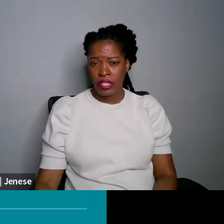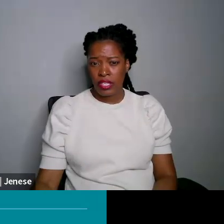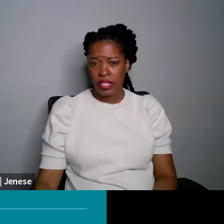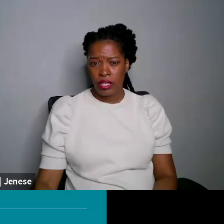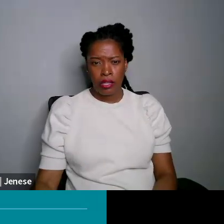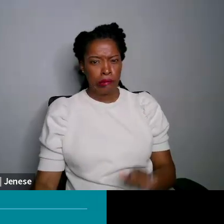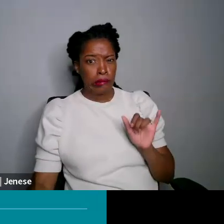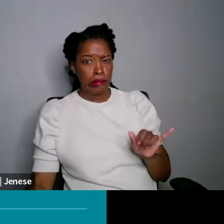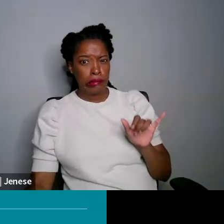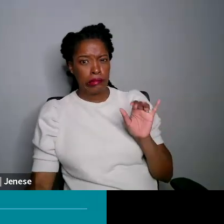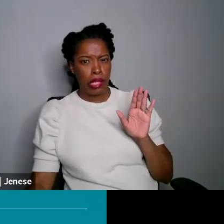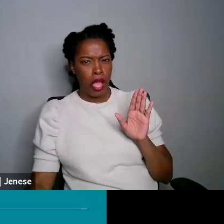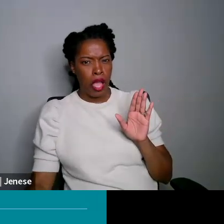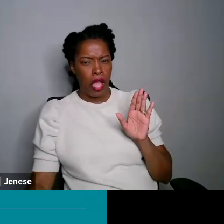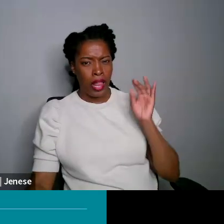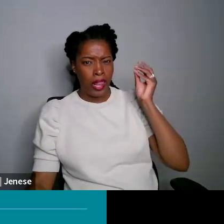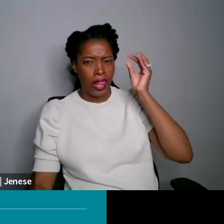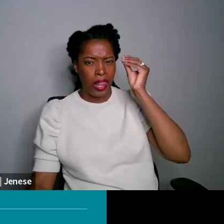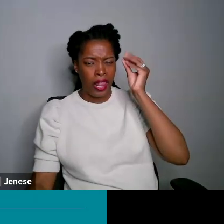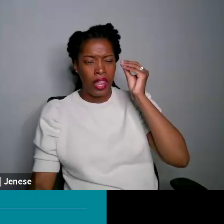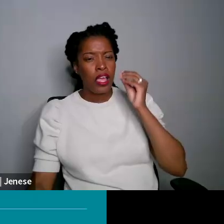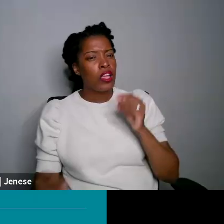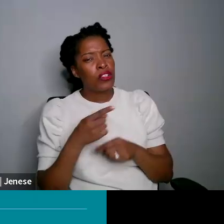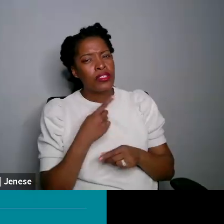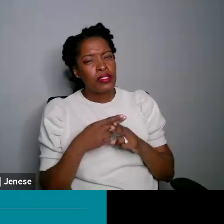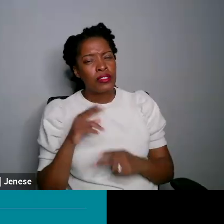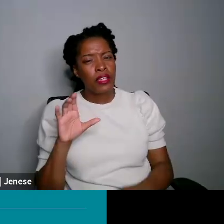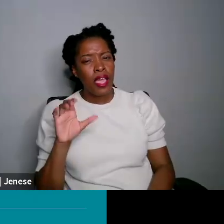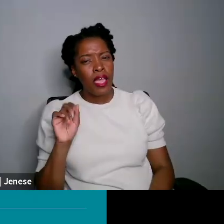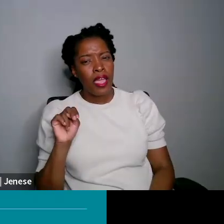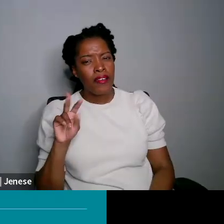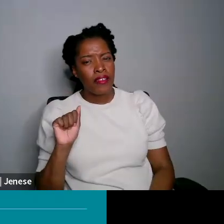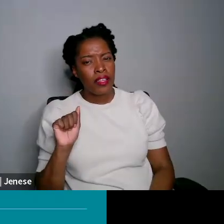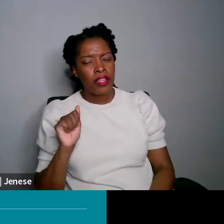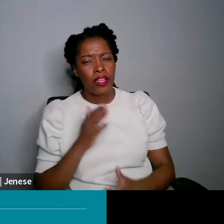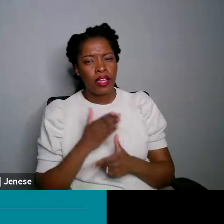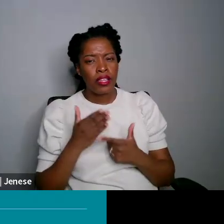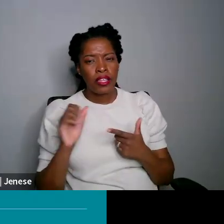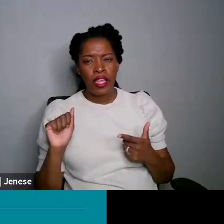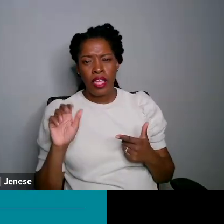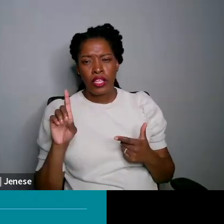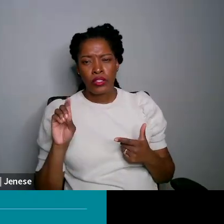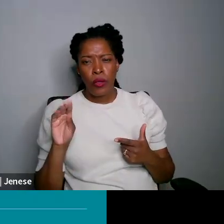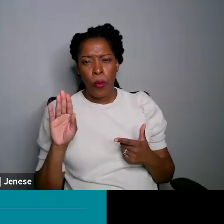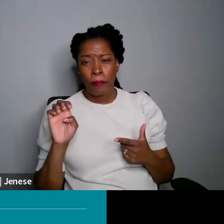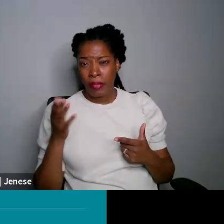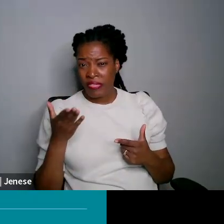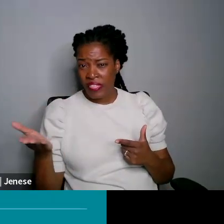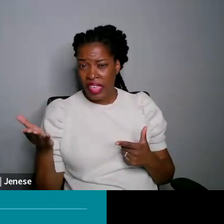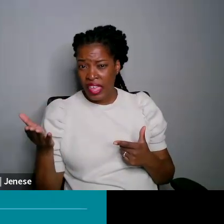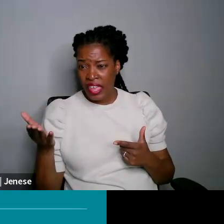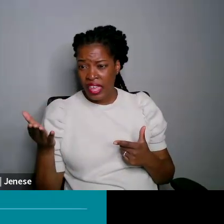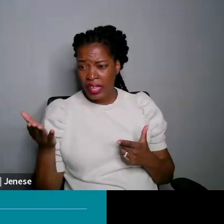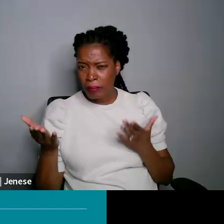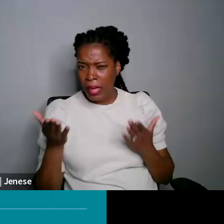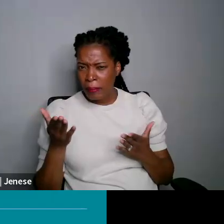Um, I know you said maybe that was when you said Canva and then the Adobe thing. I think